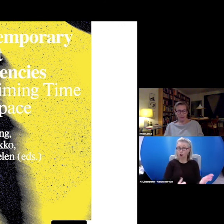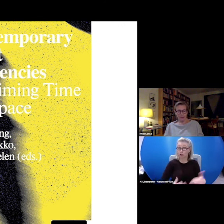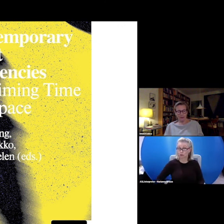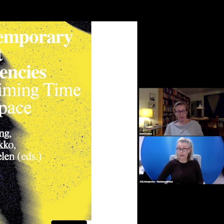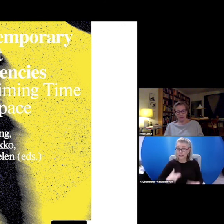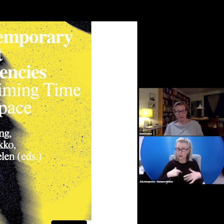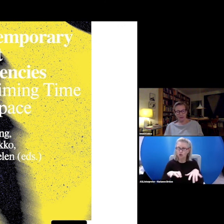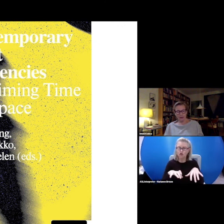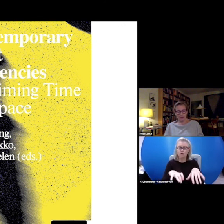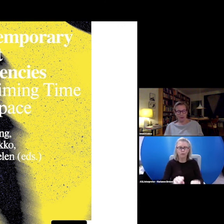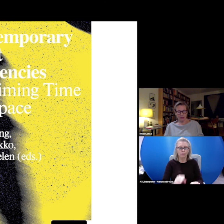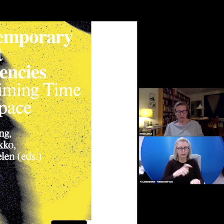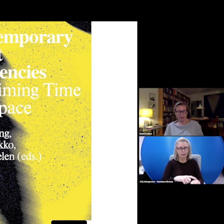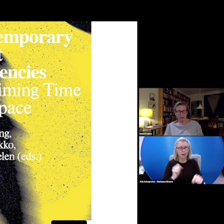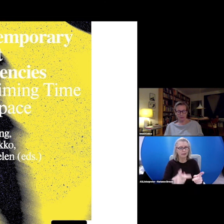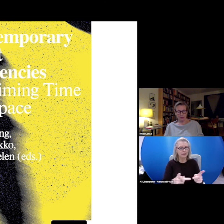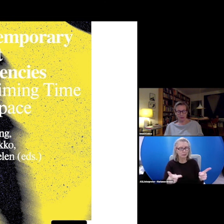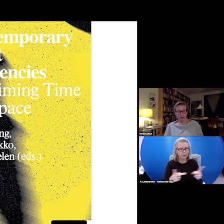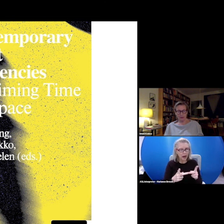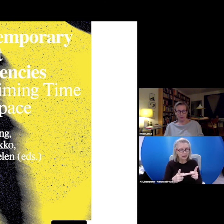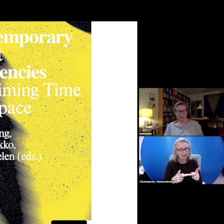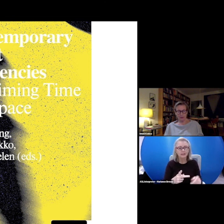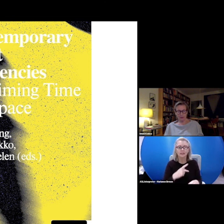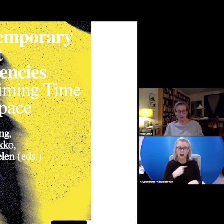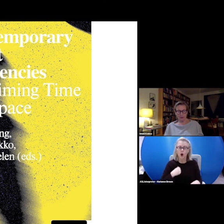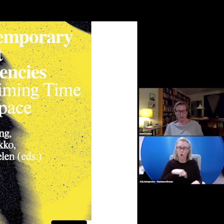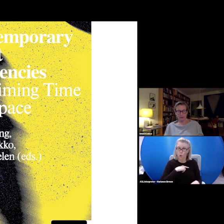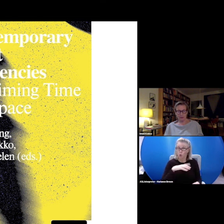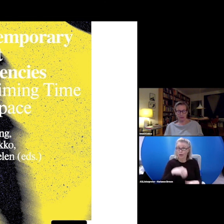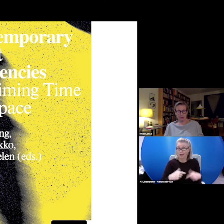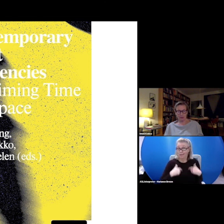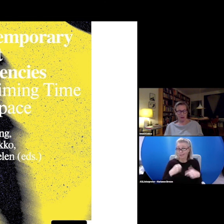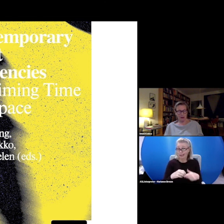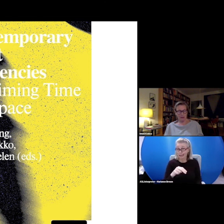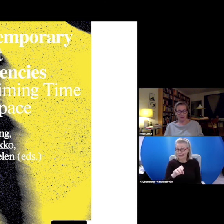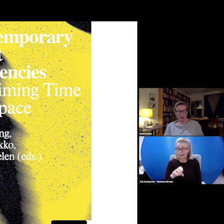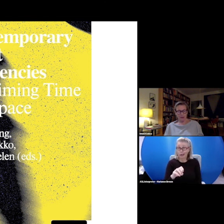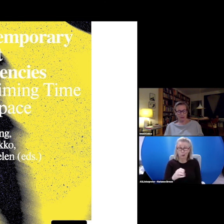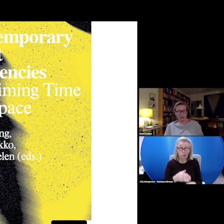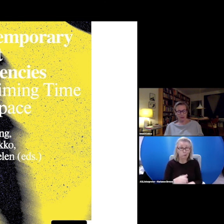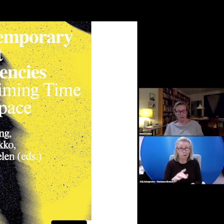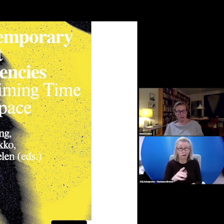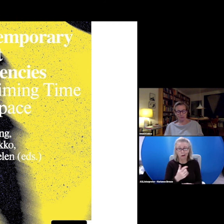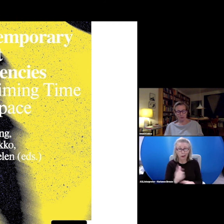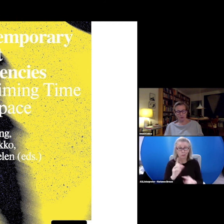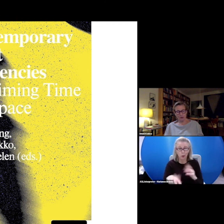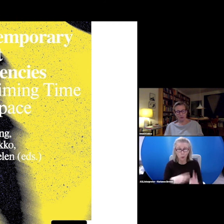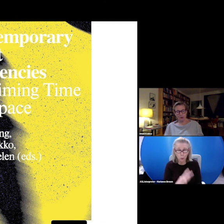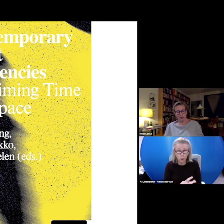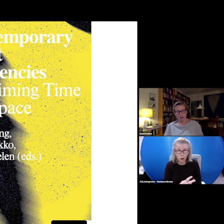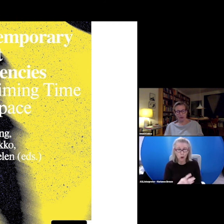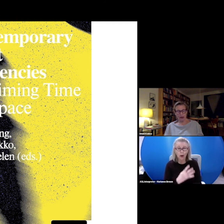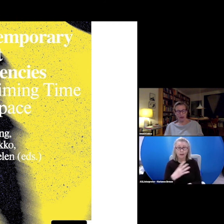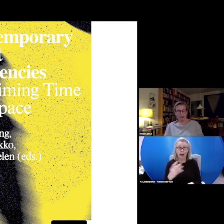a neoliberal world in which the production and reception of art and culture was part